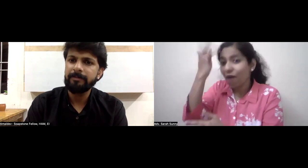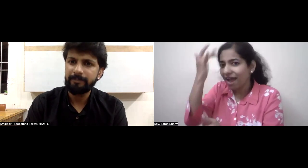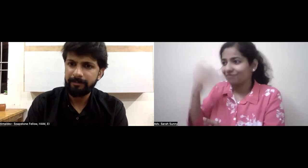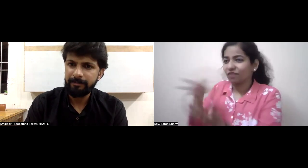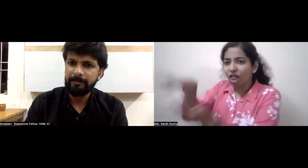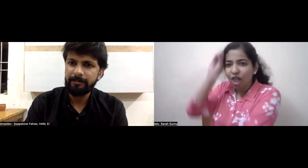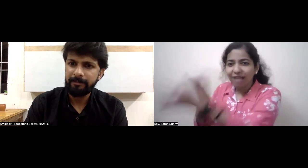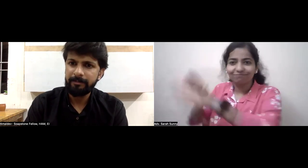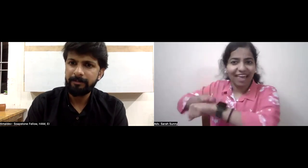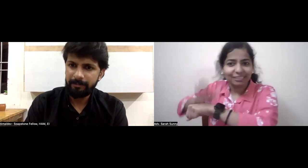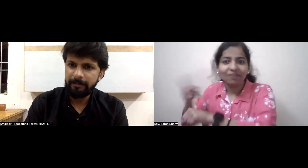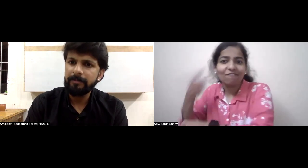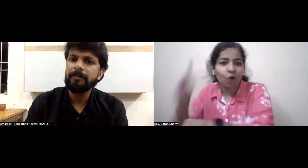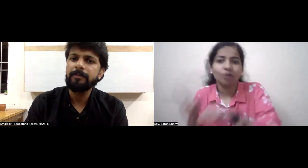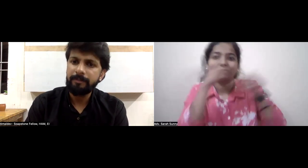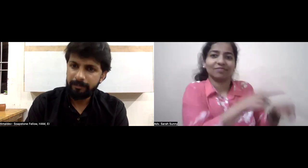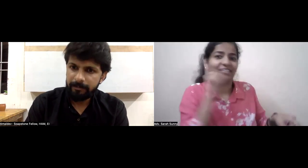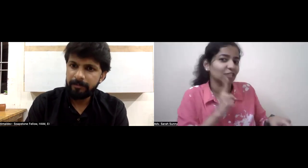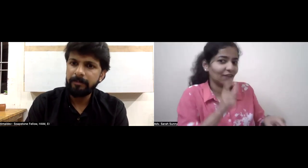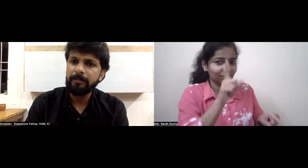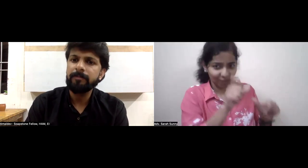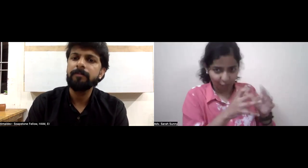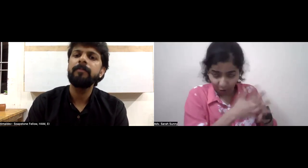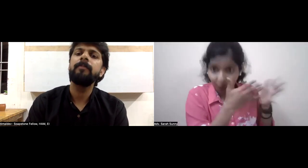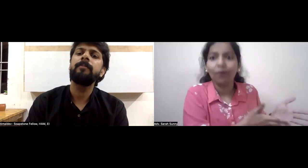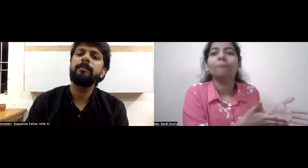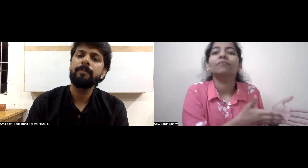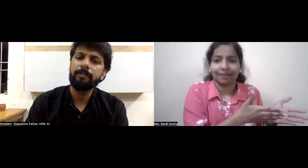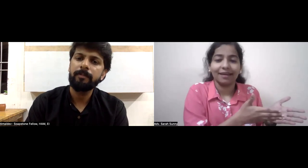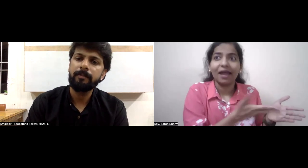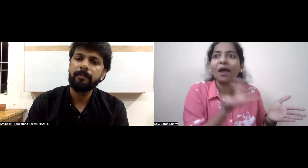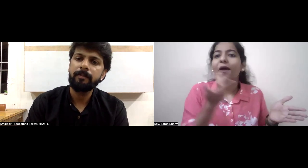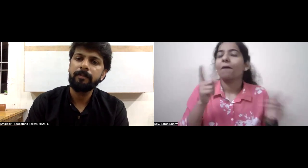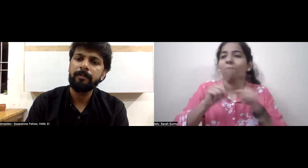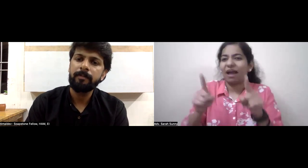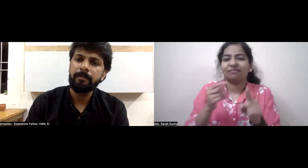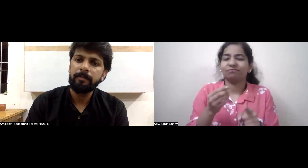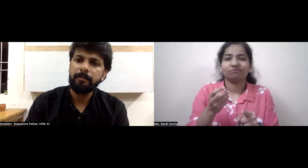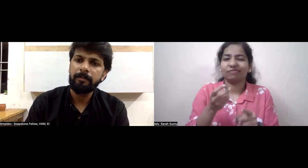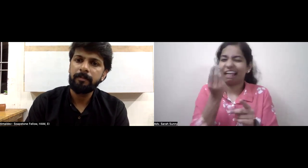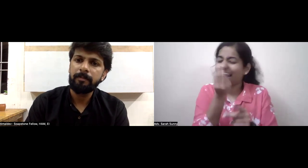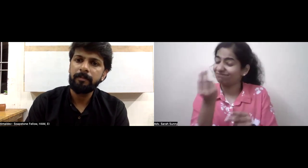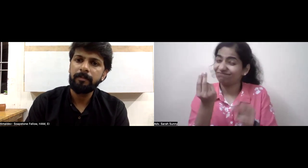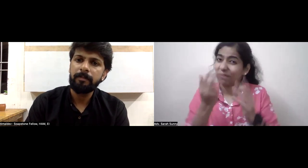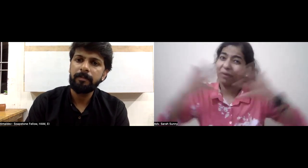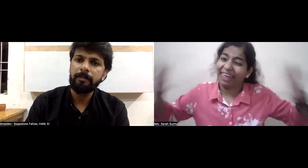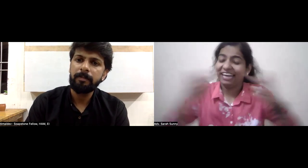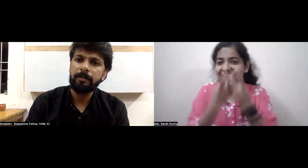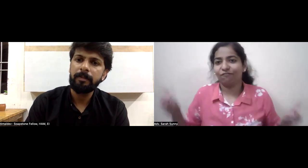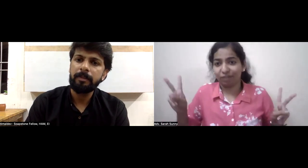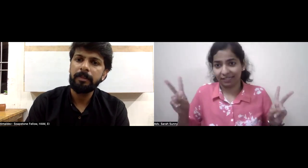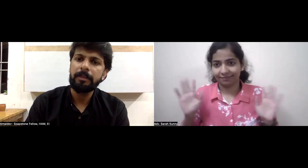So So first I worked with the hearing lawyer because I wanted to learn about law and all the processes